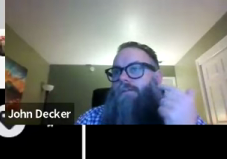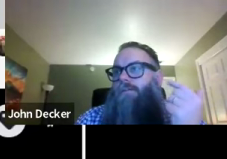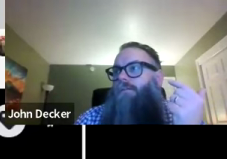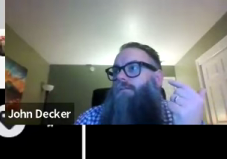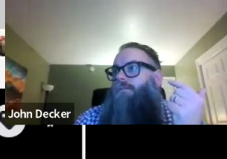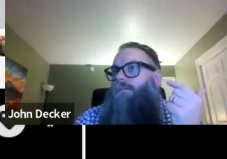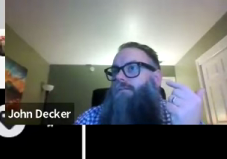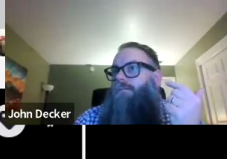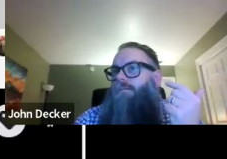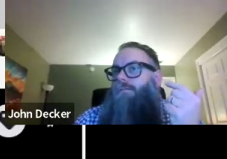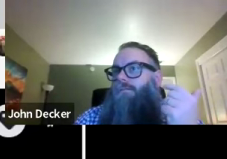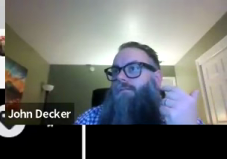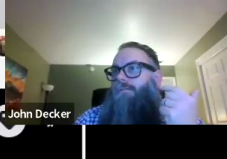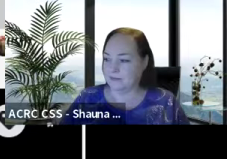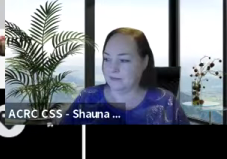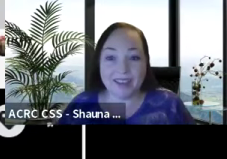Pretty crowded?